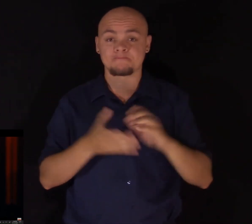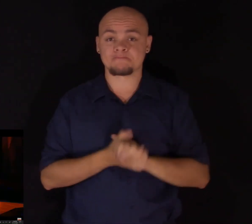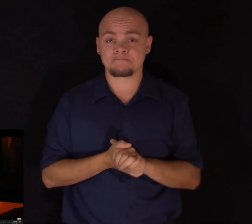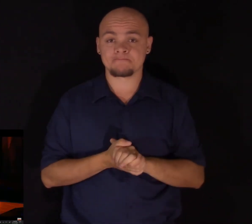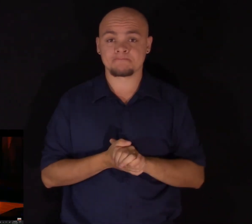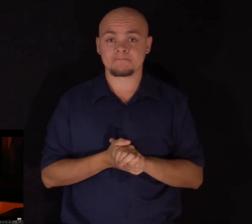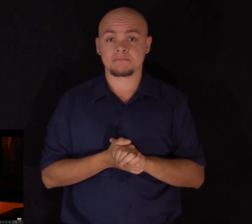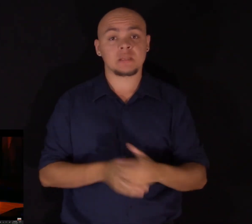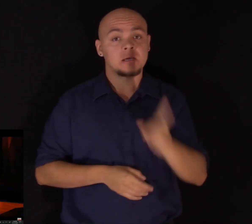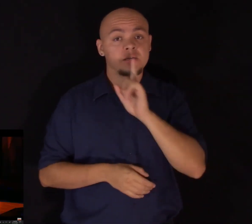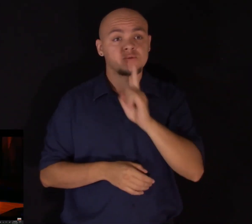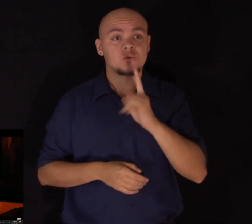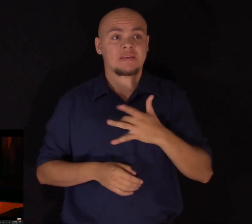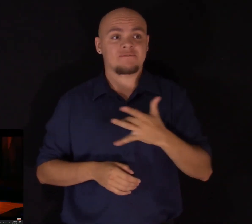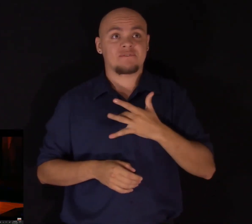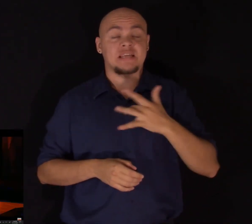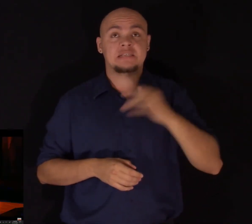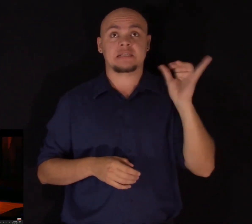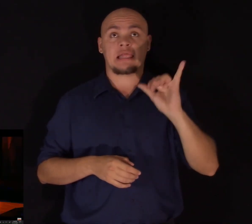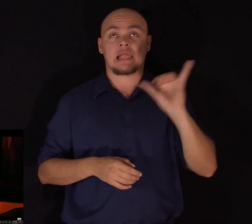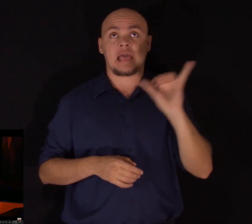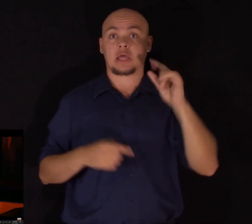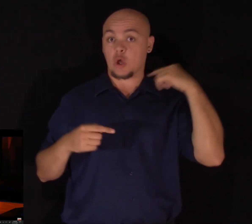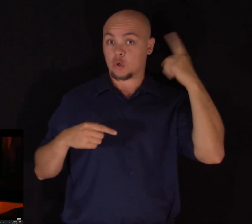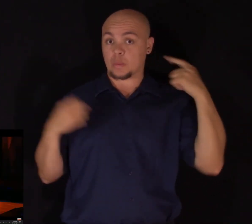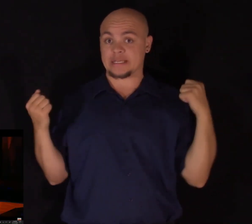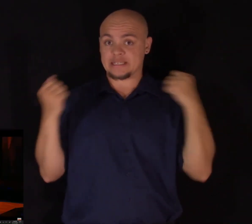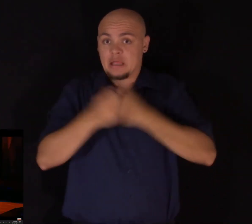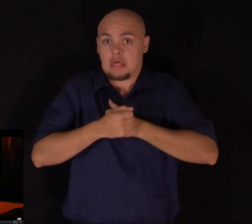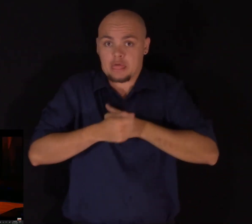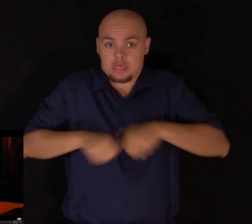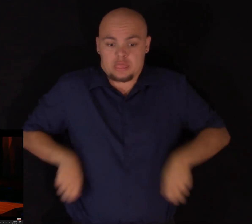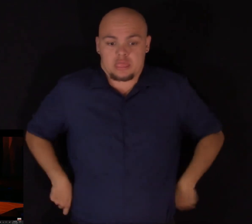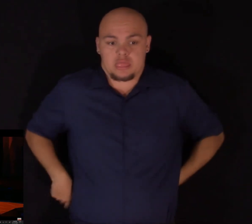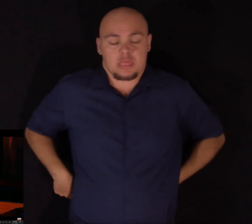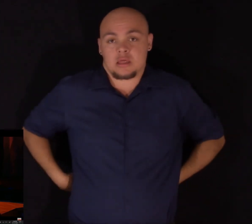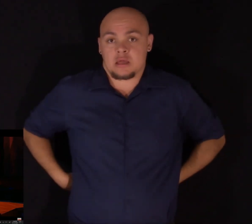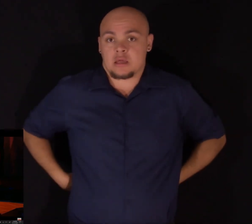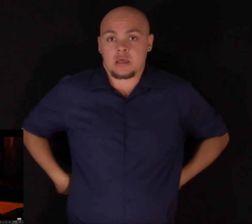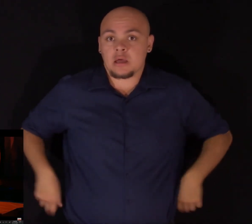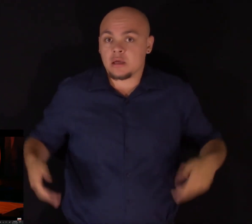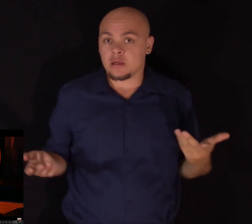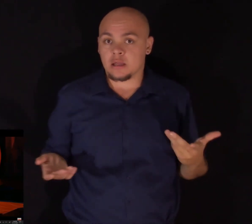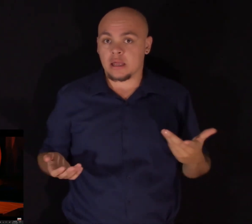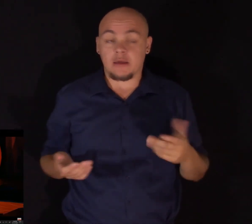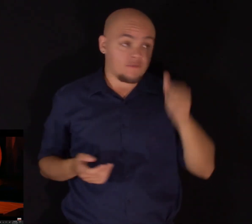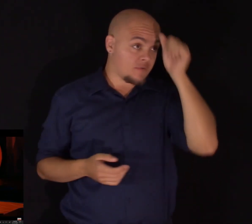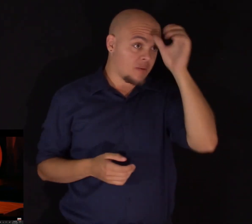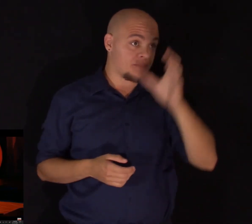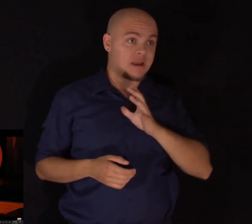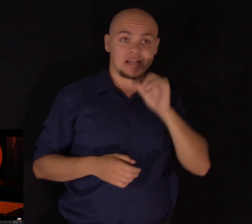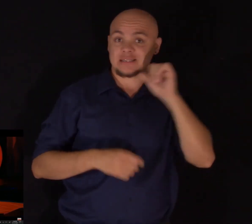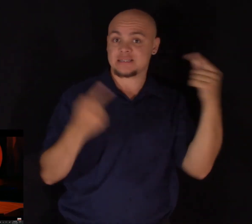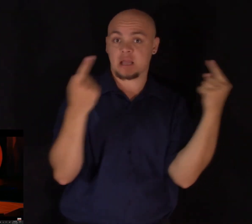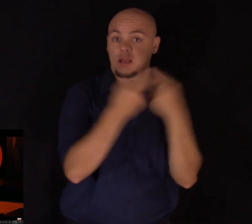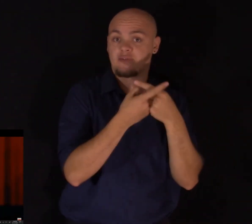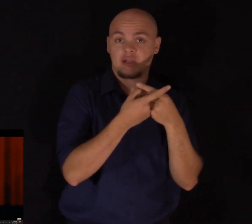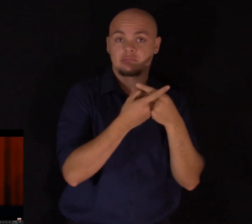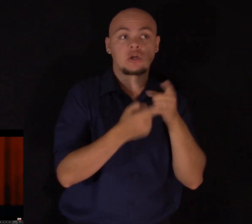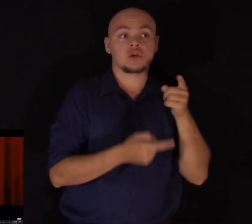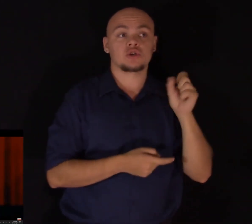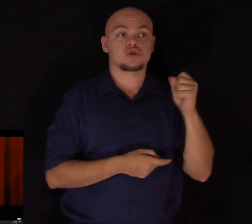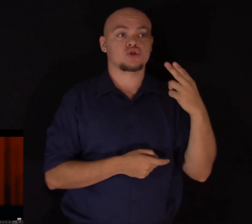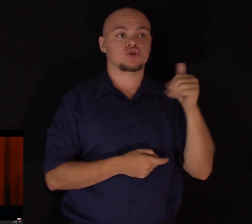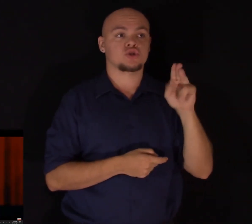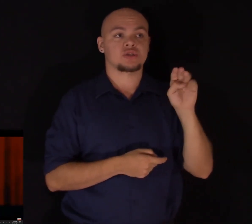And it's a straitjacket. For men, shame is not a bunch of competing, conflicting expectations. Shame is